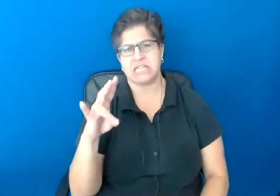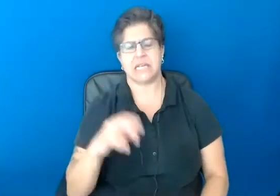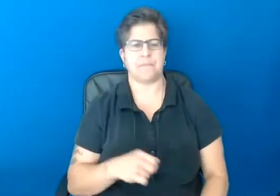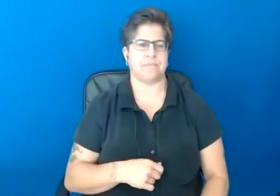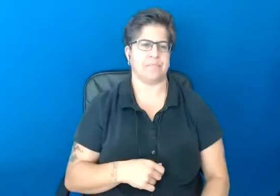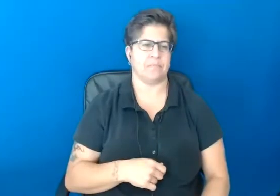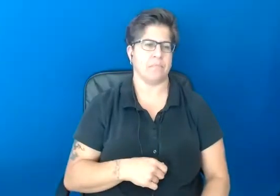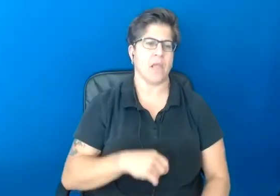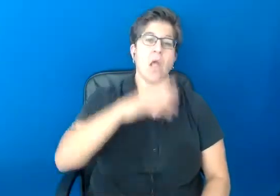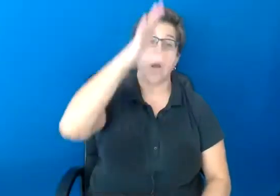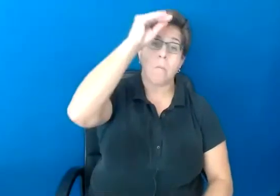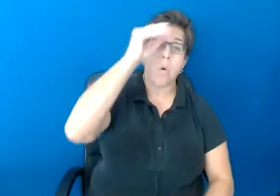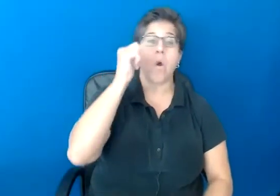I can't do the math. Why am I so dumb?